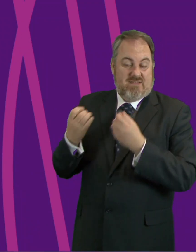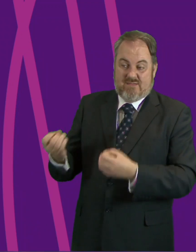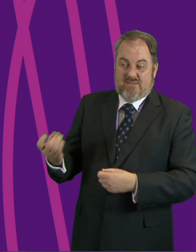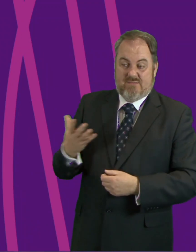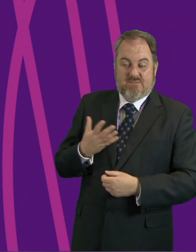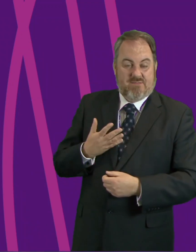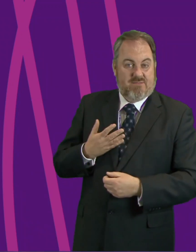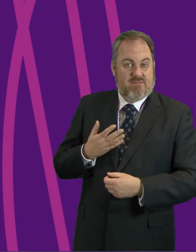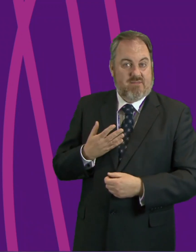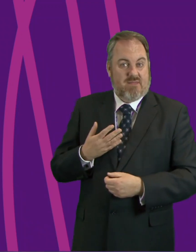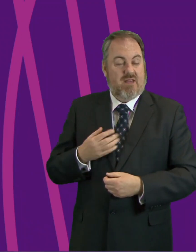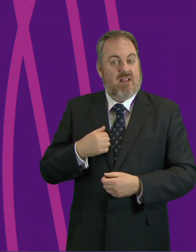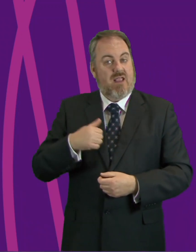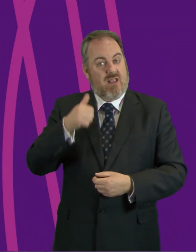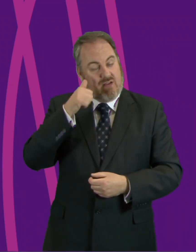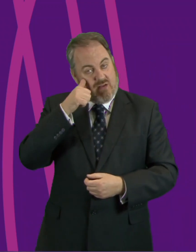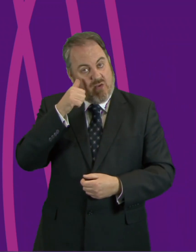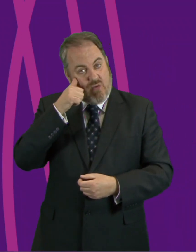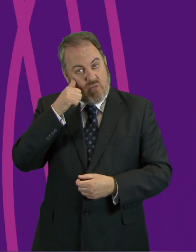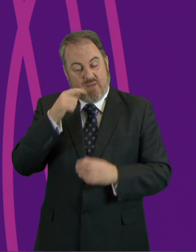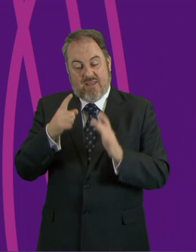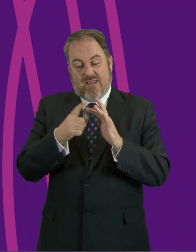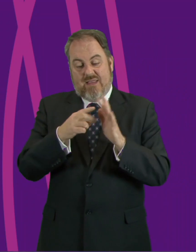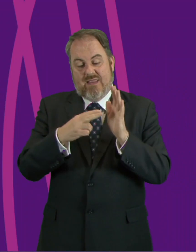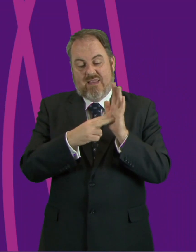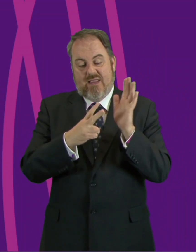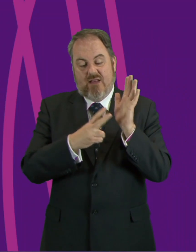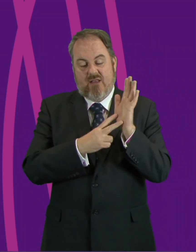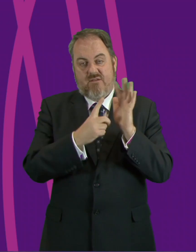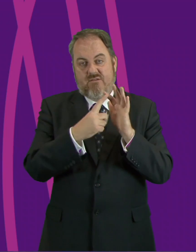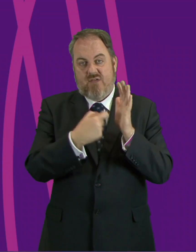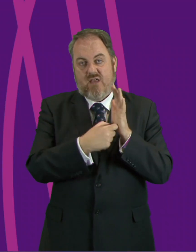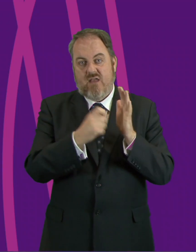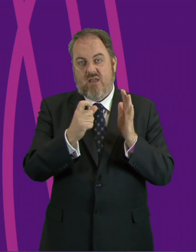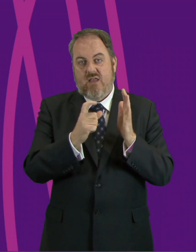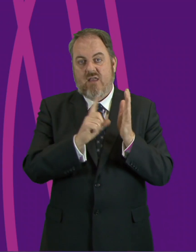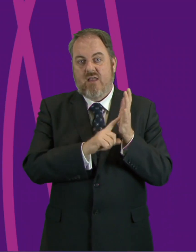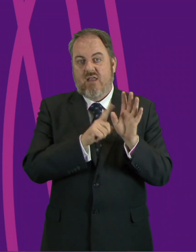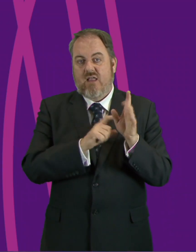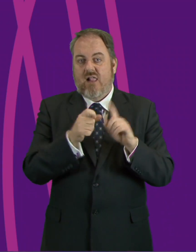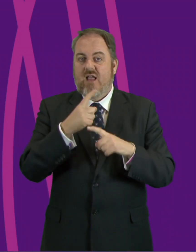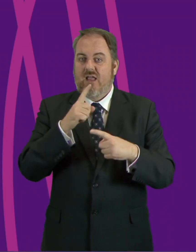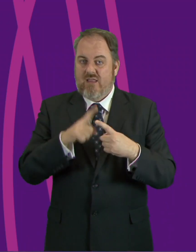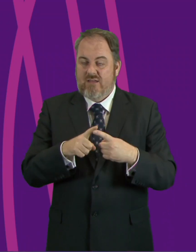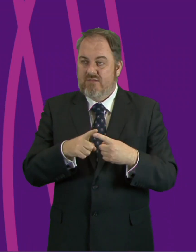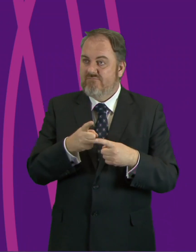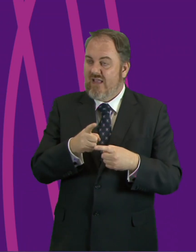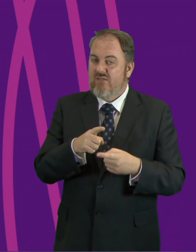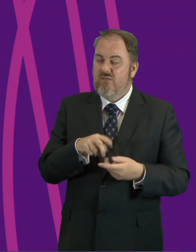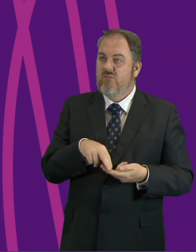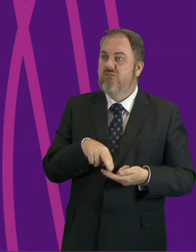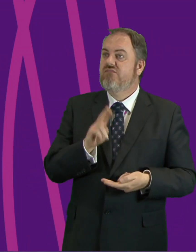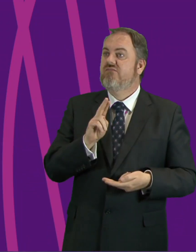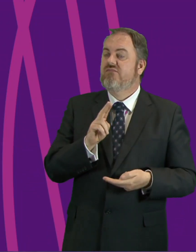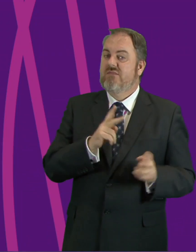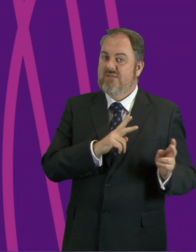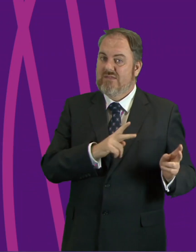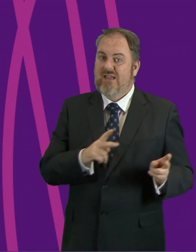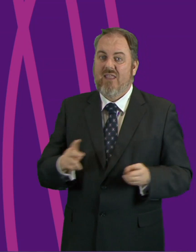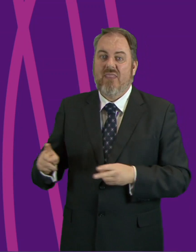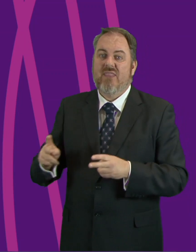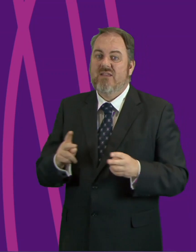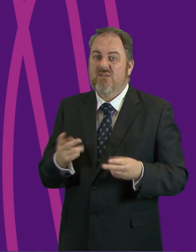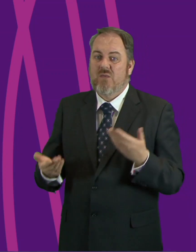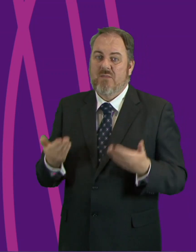been raised in and from Inverclyde about the geographic breakdowns of the death that we are